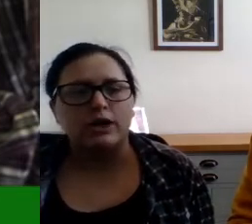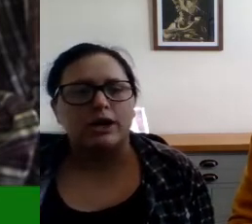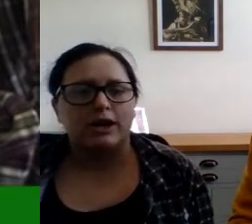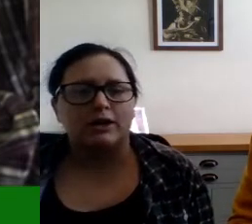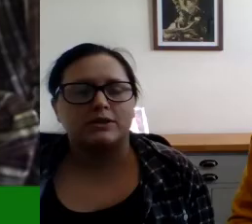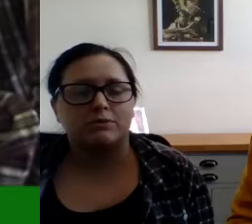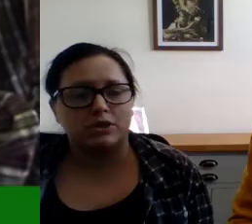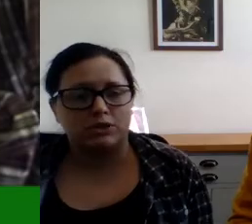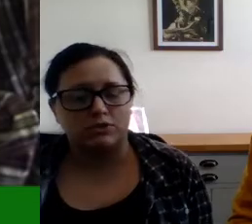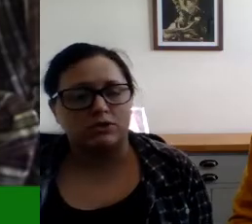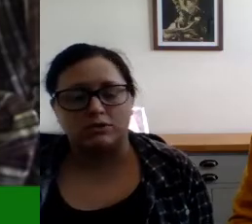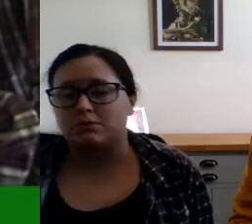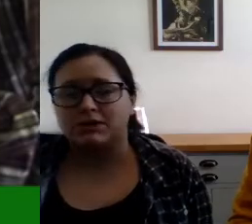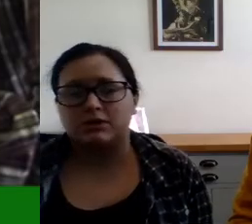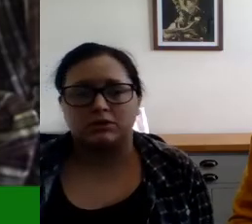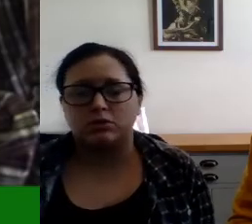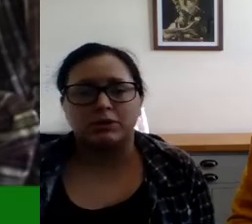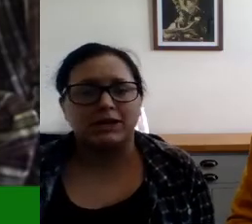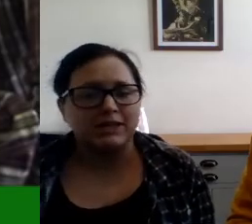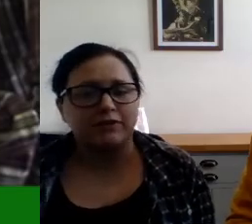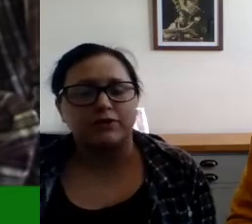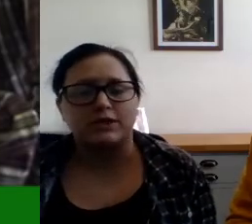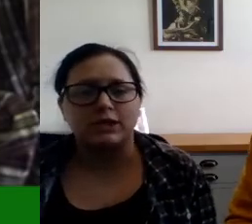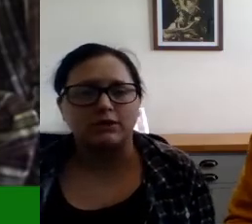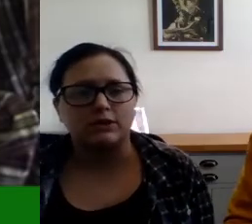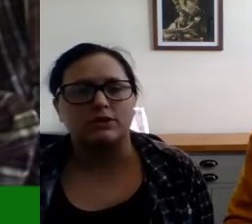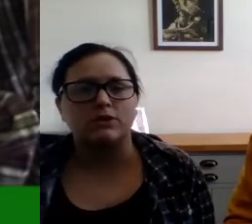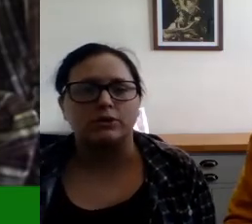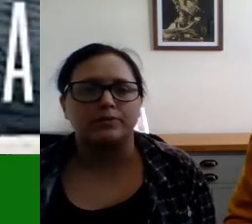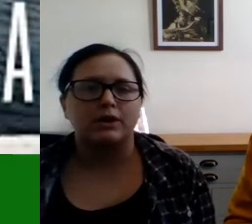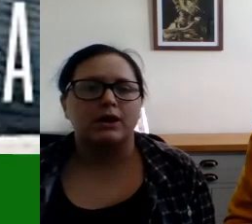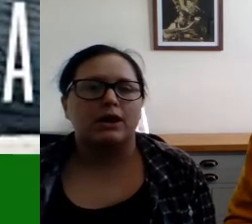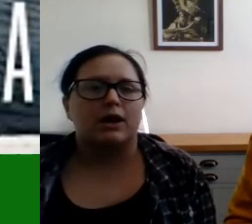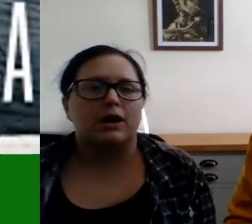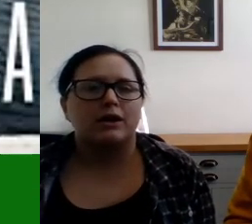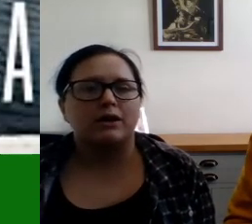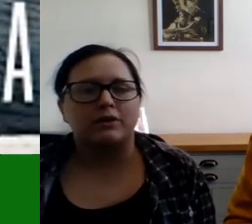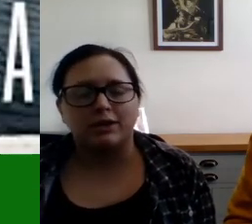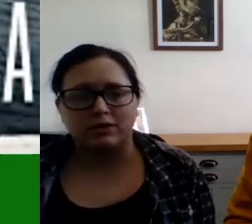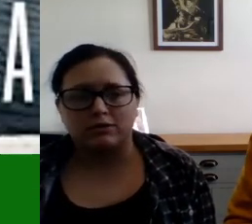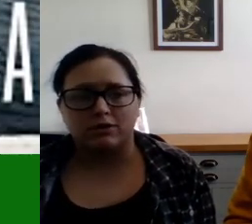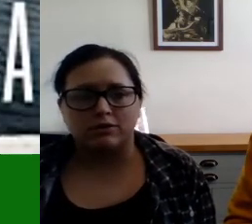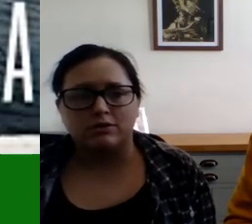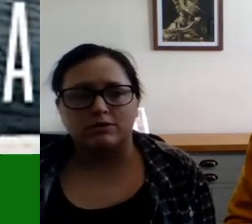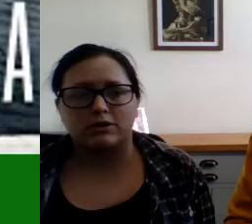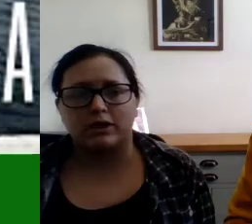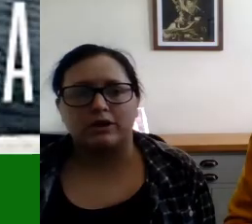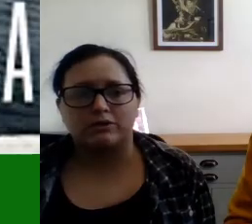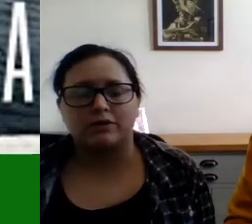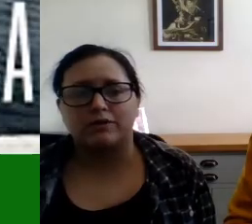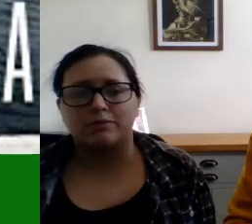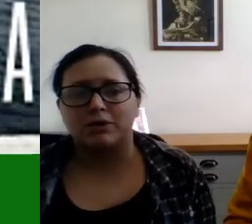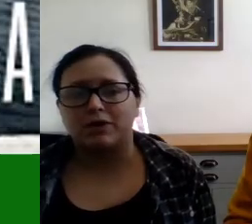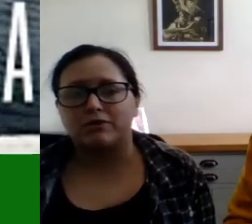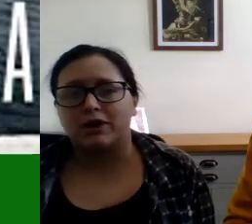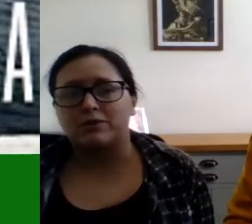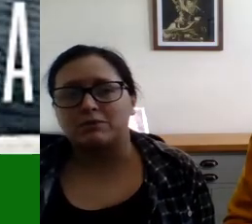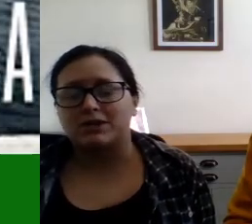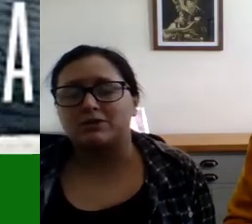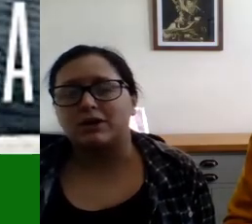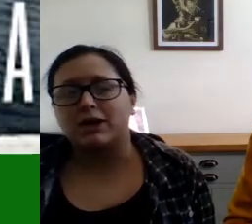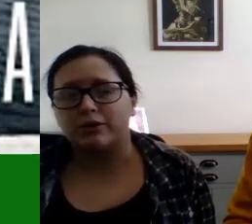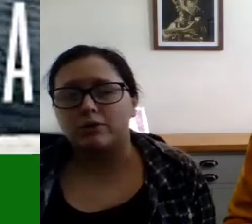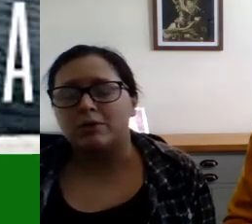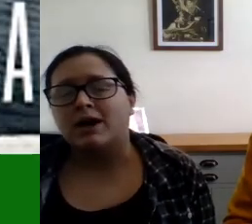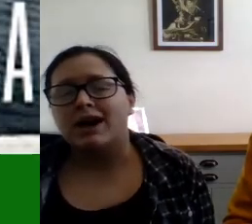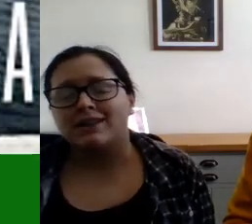10-year-old some traditional songs that basically nobody except for St Kildans knew. Now, later on, suffering from ill health, Trevor was